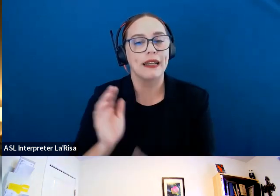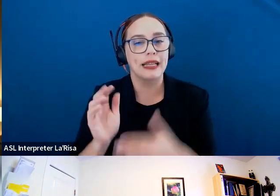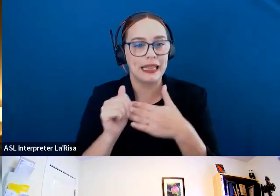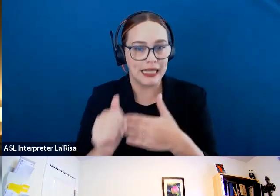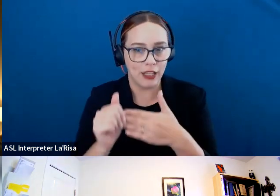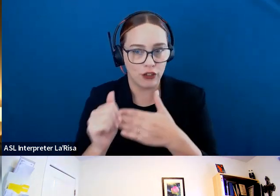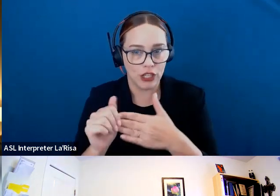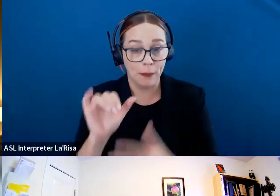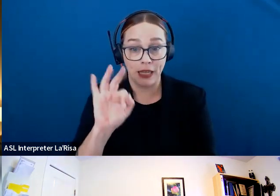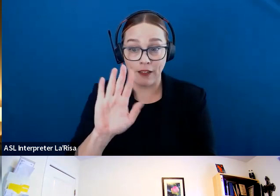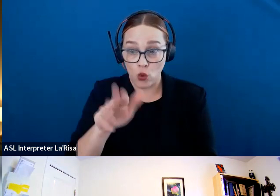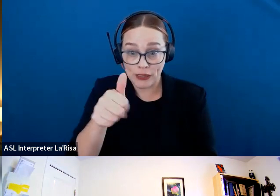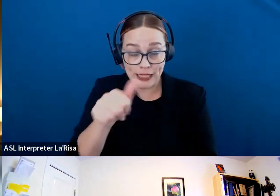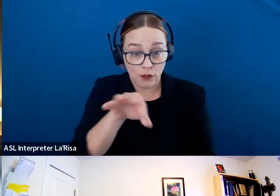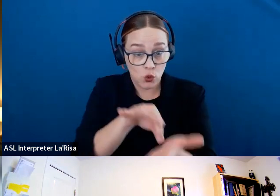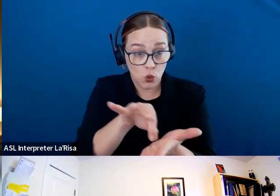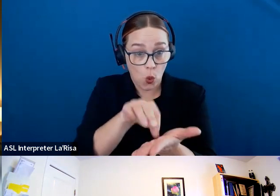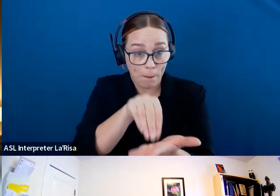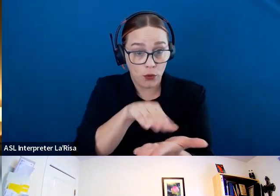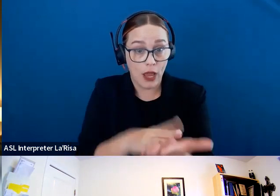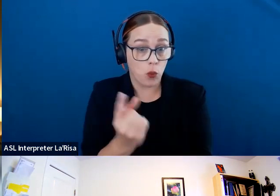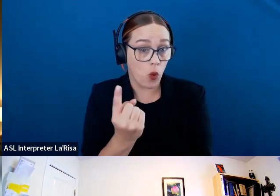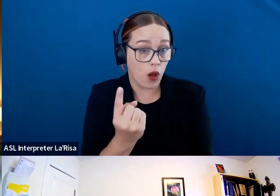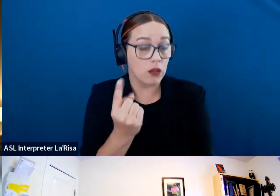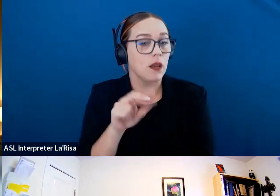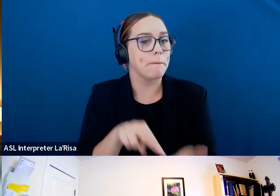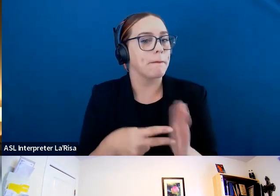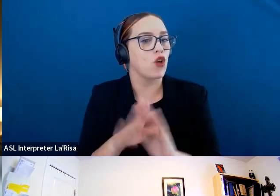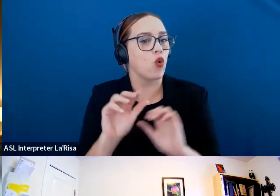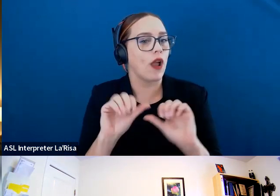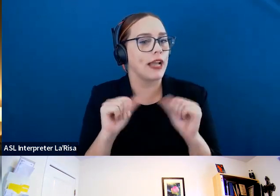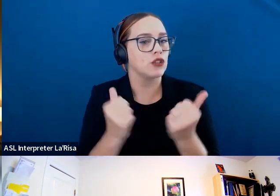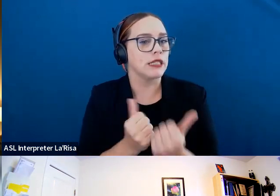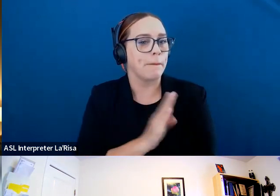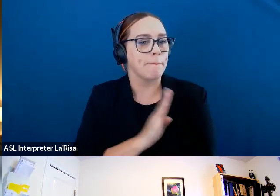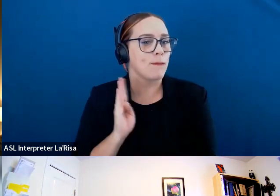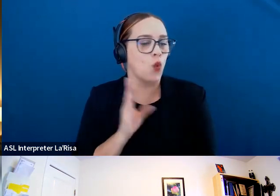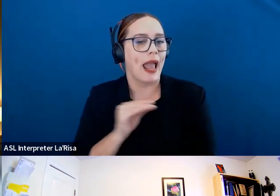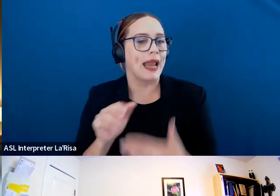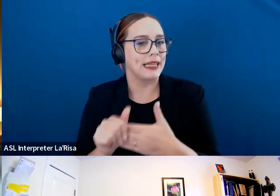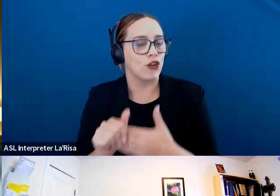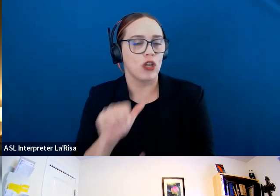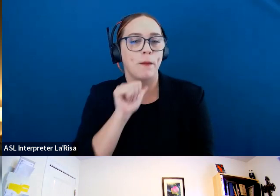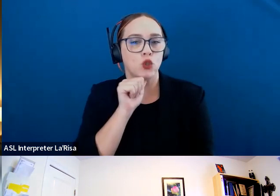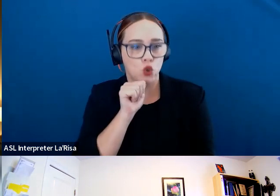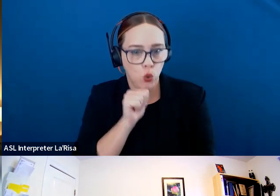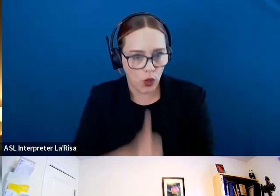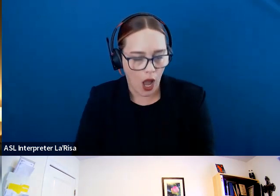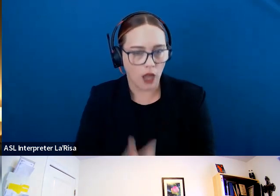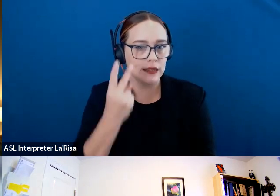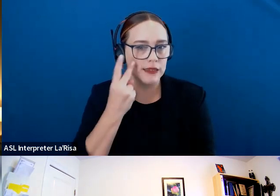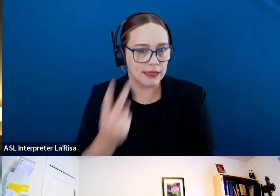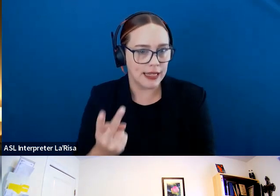as a 1, that would mean that your agency, board, and leadership do not see employment as a priority or